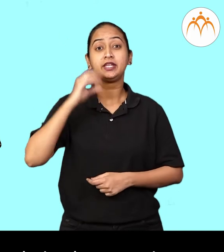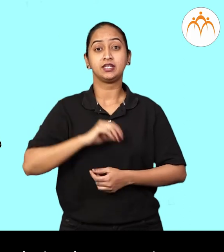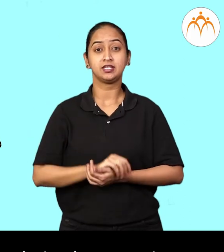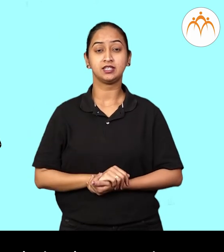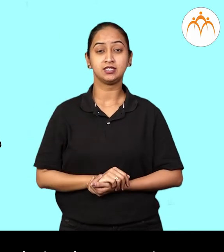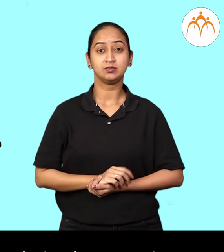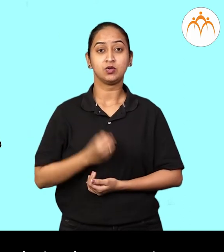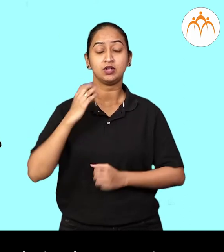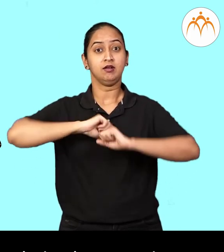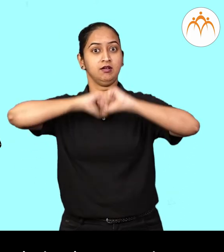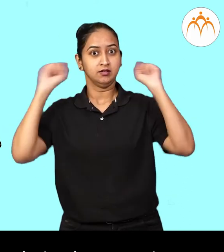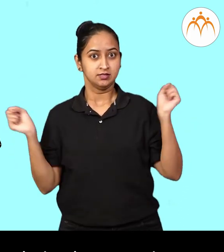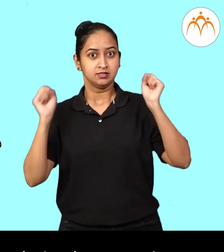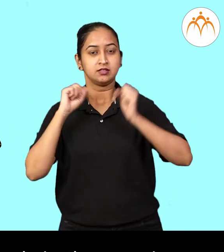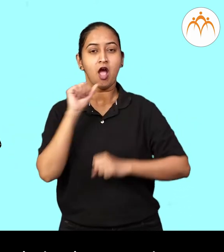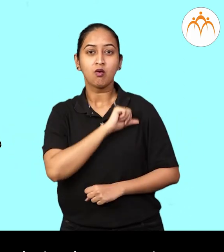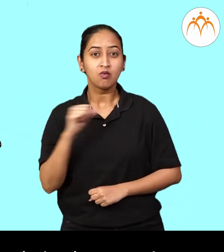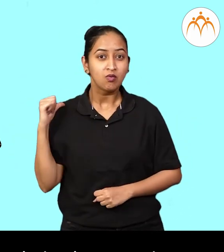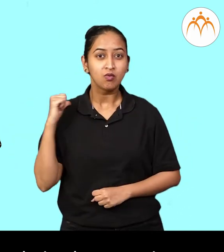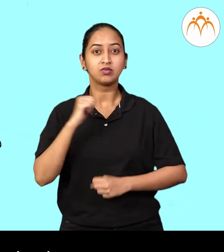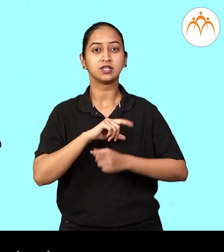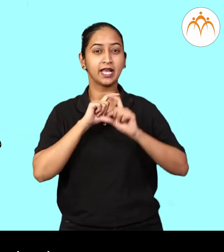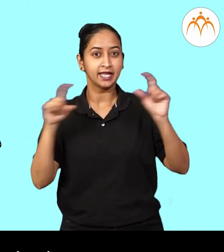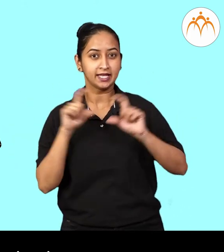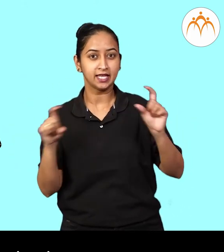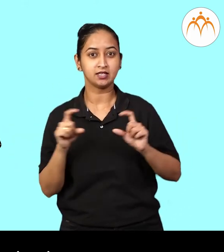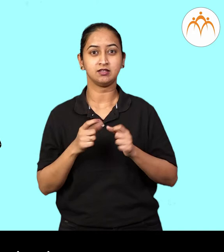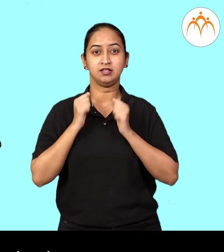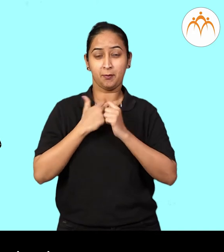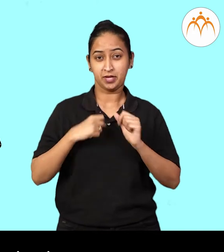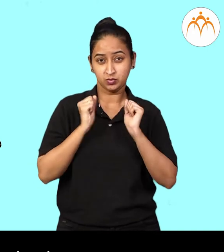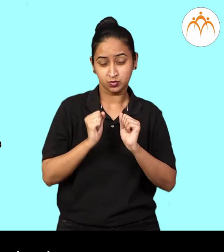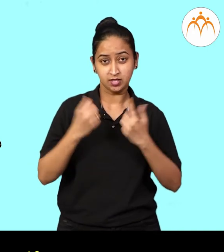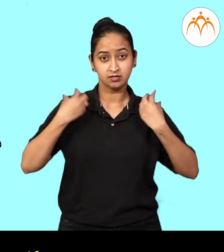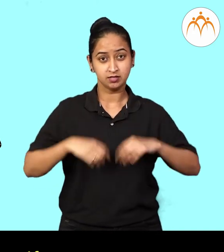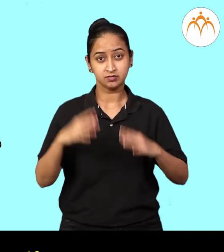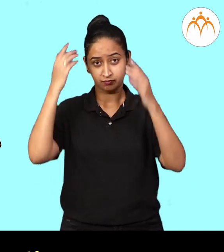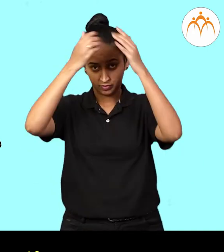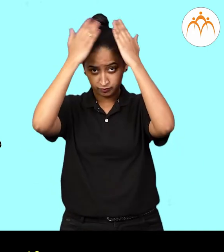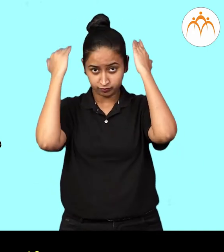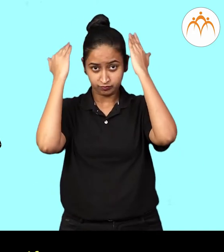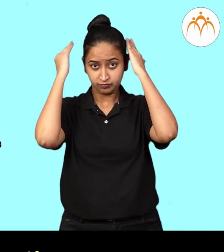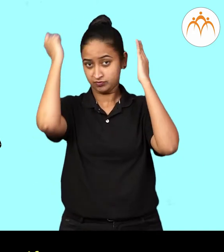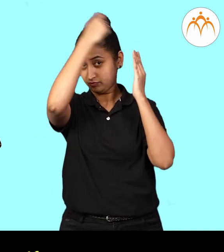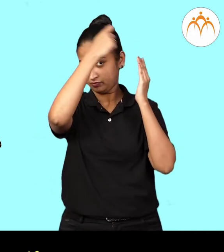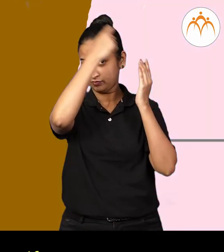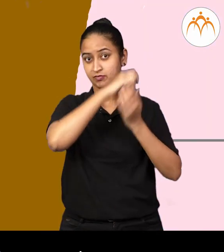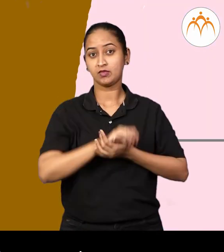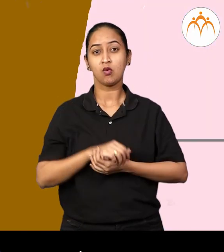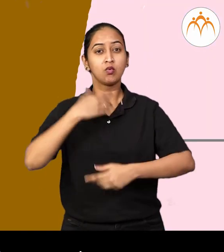tomorrow, get up early in the morning. Take a clean bath. Wear a clean uniform.